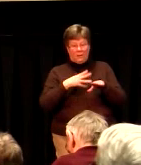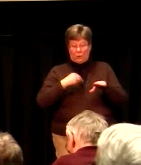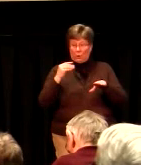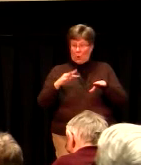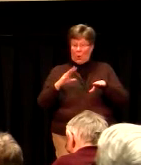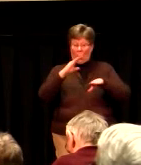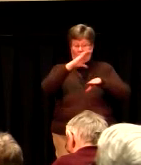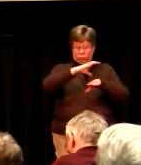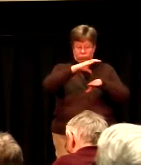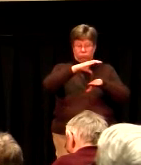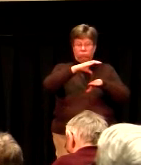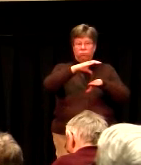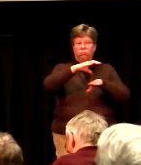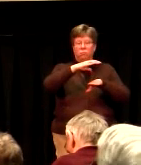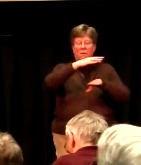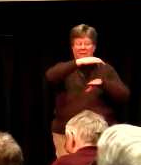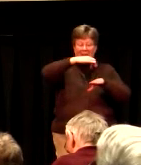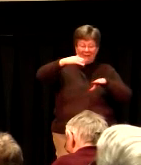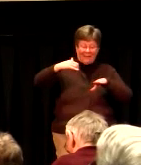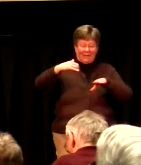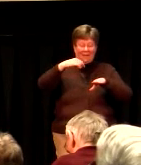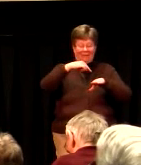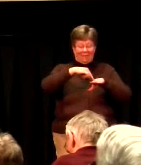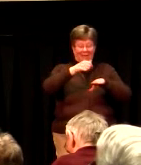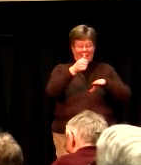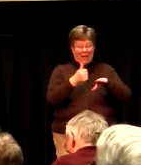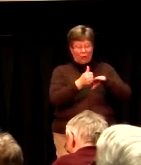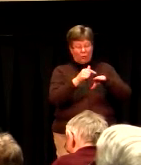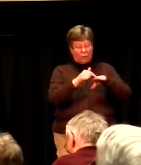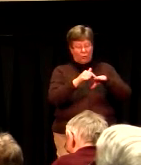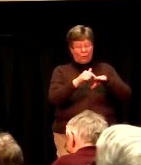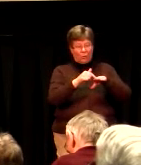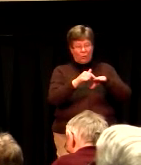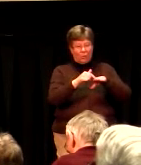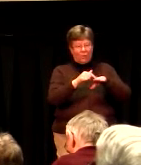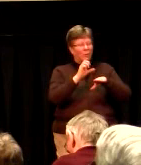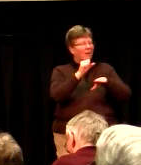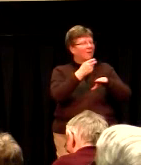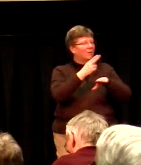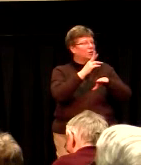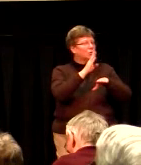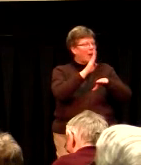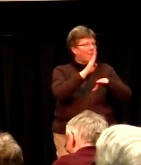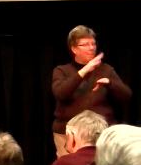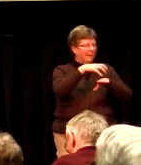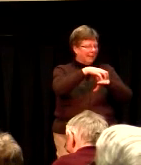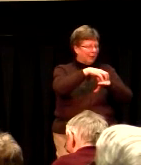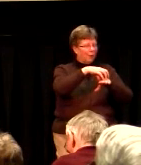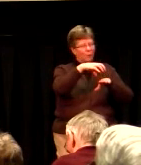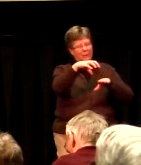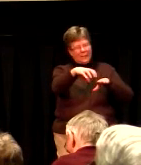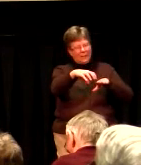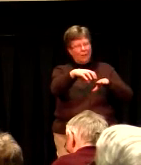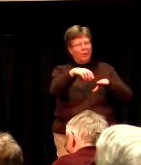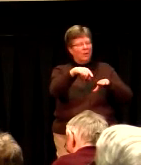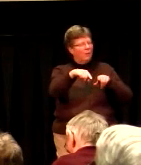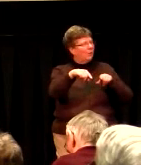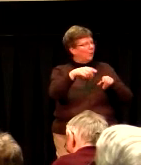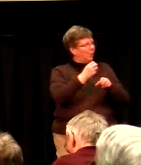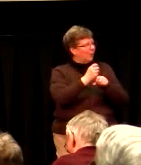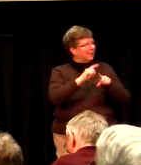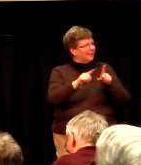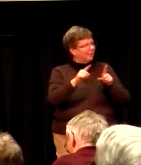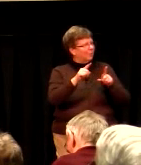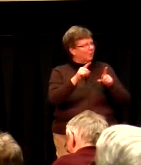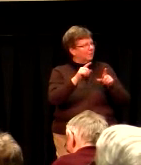on it. And so if you have a shrub over here and a shrub not there, you get a different response, and